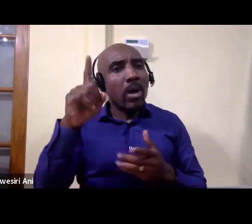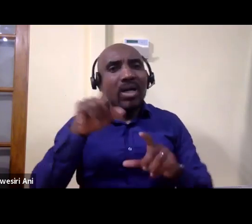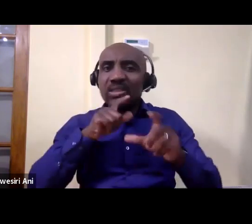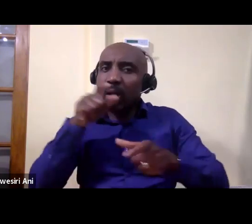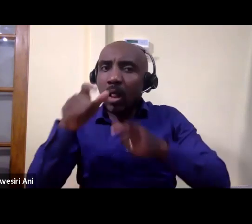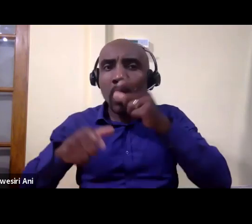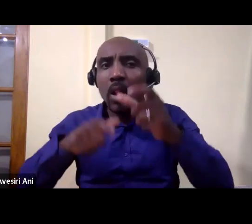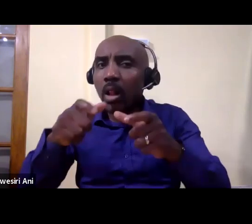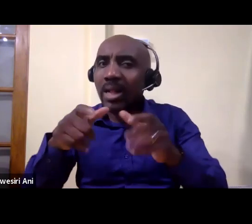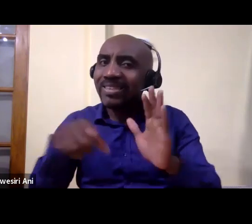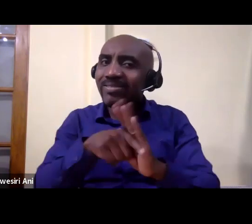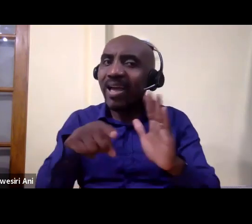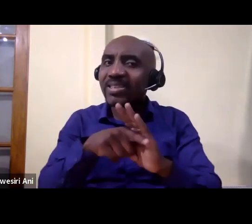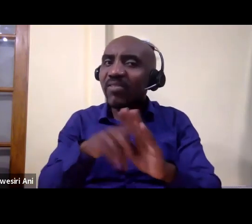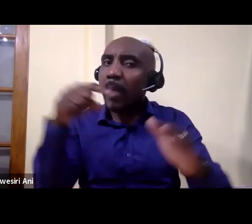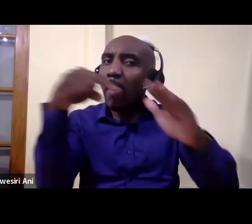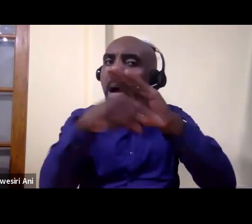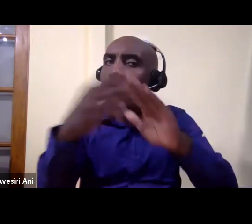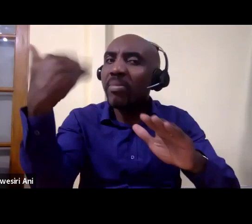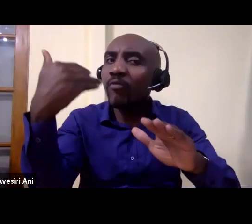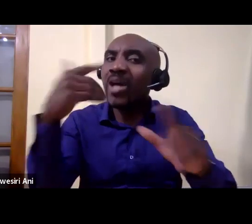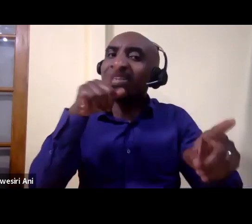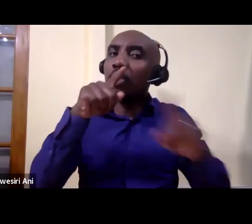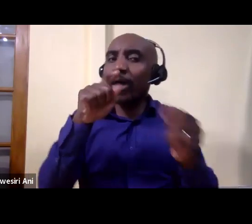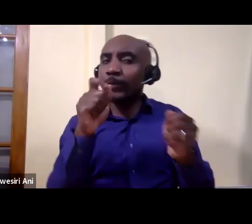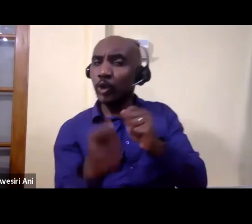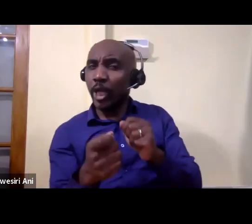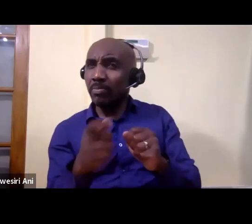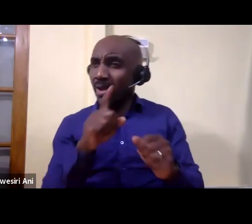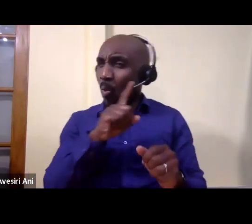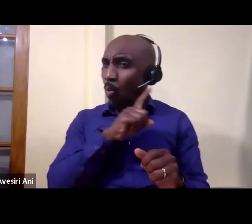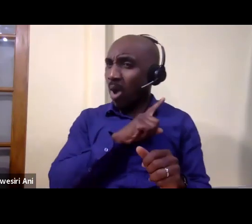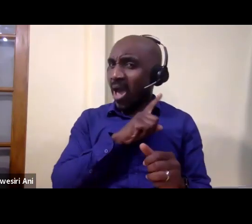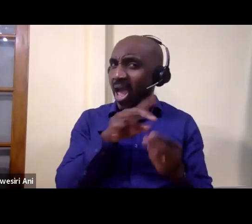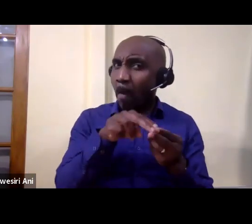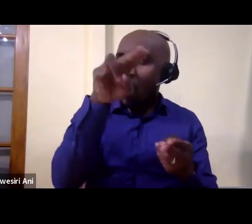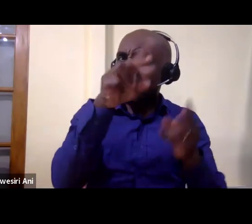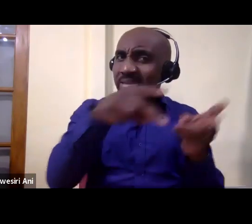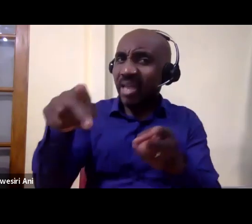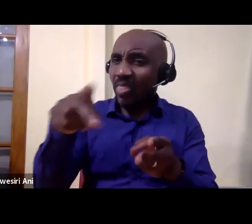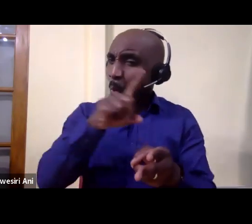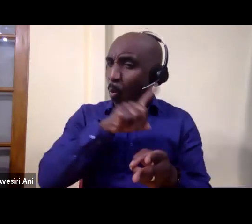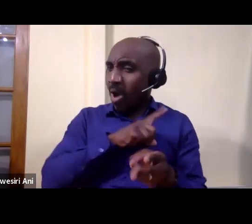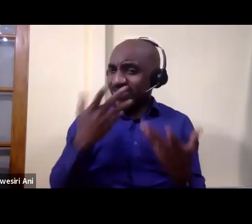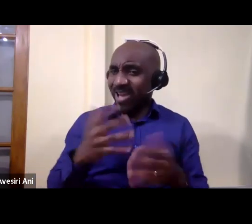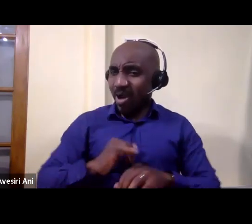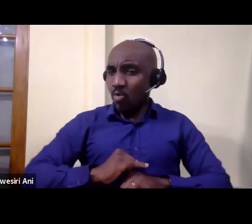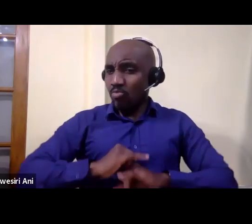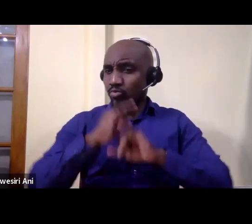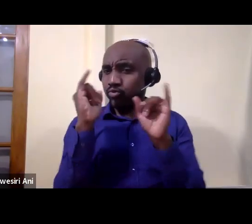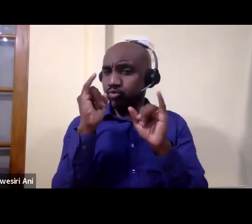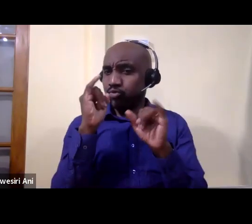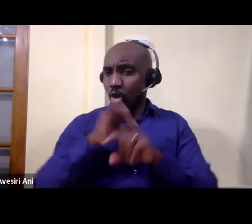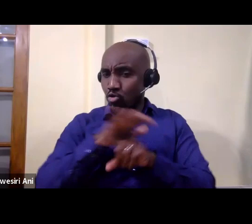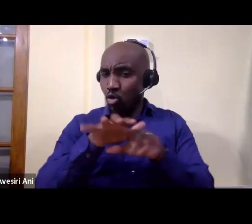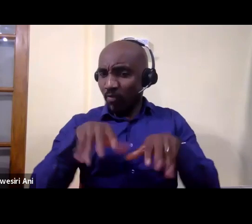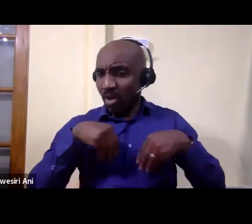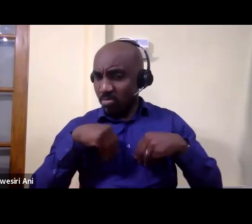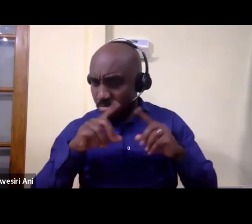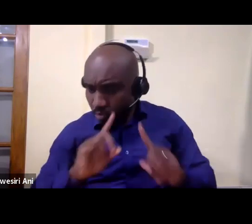way they never did before. So why are we in this crisis? First and foremost, it's